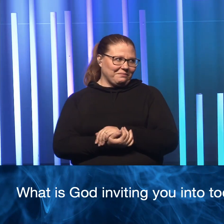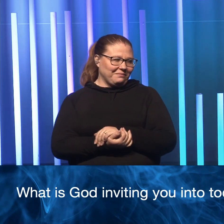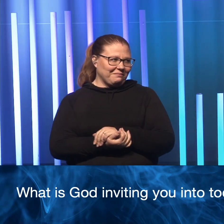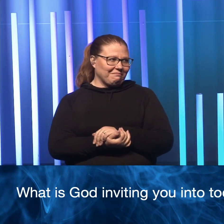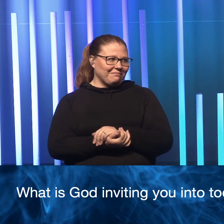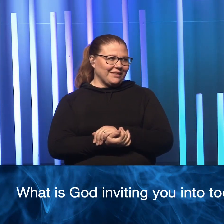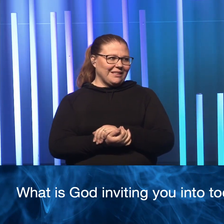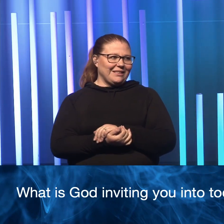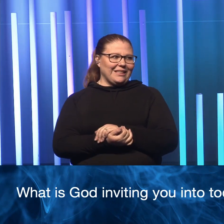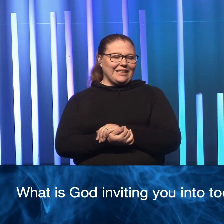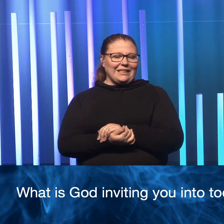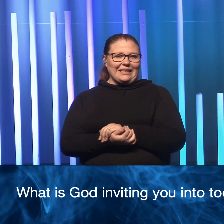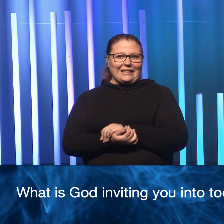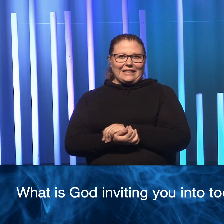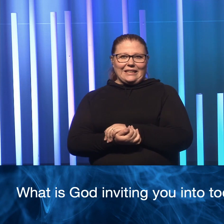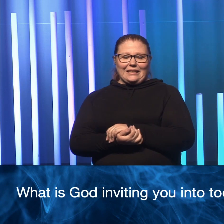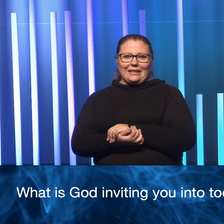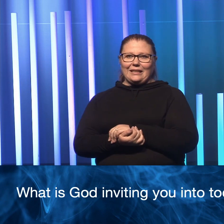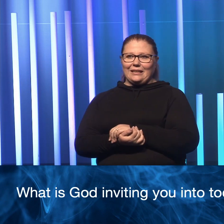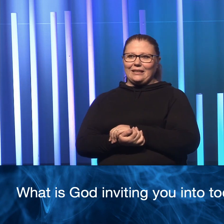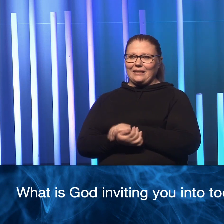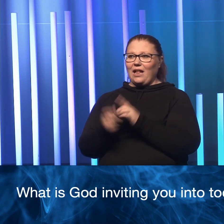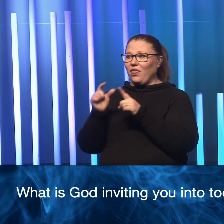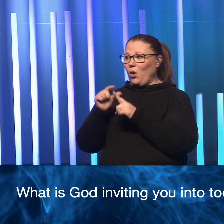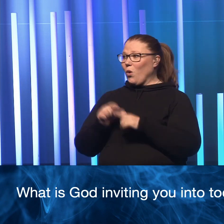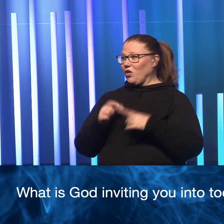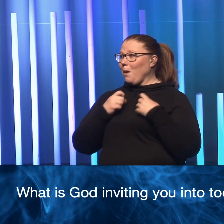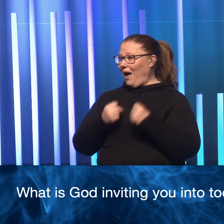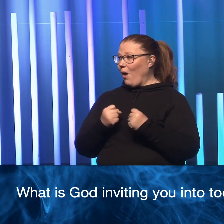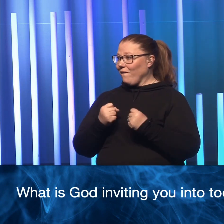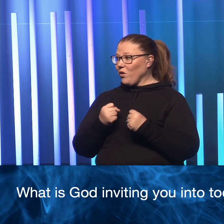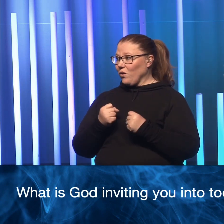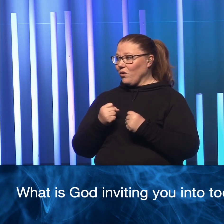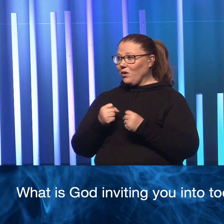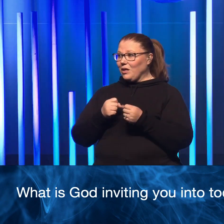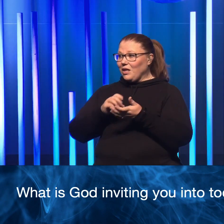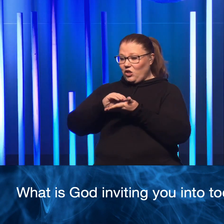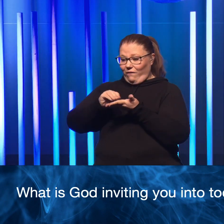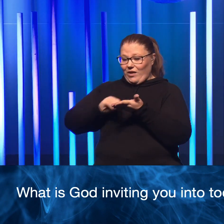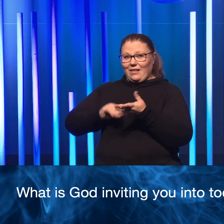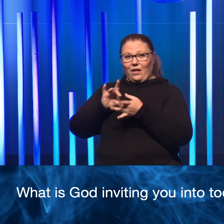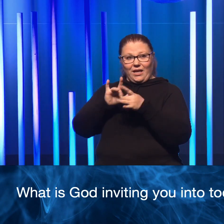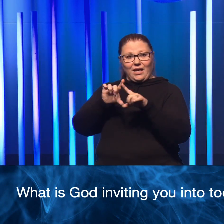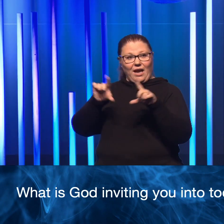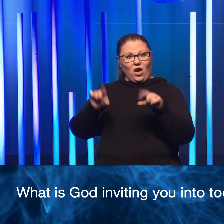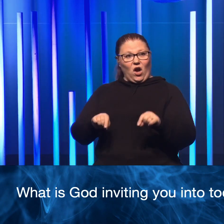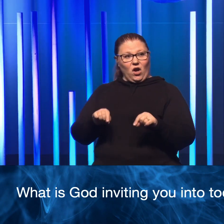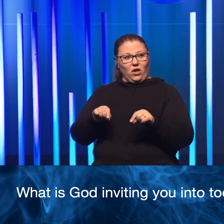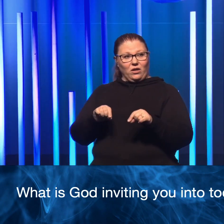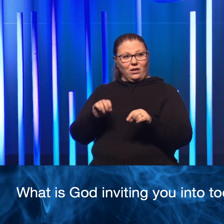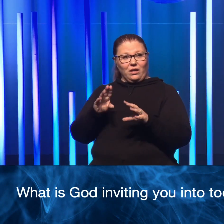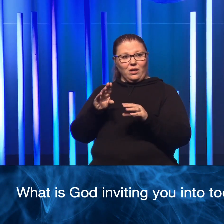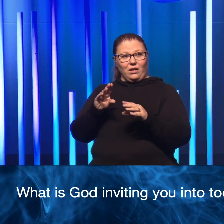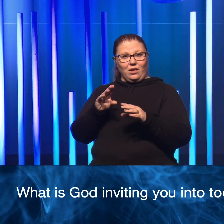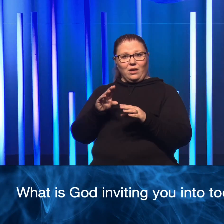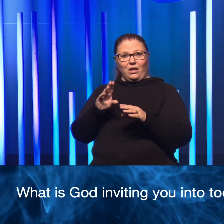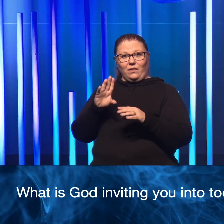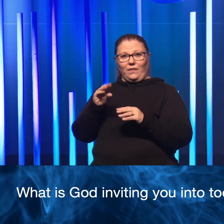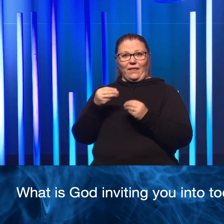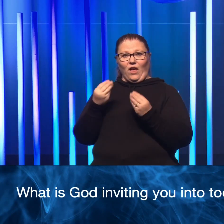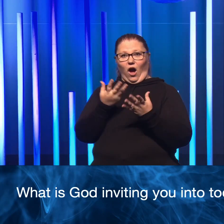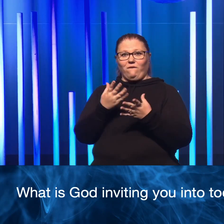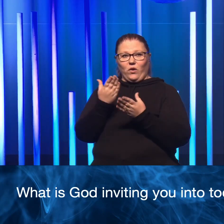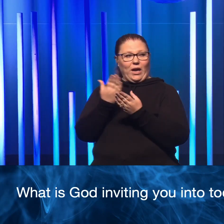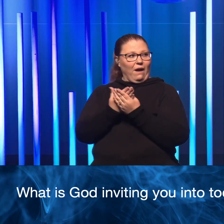It's a really kind of, words are powerful. So as you kind of fill out that Connect card, your offering envelope, get that ready. Just